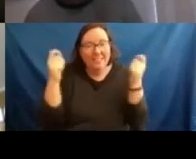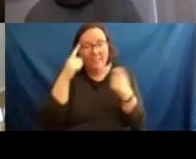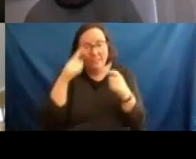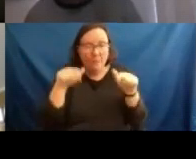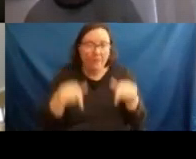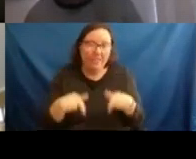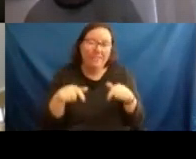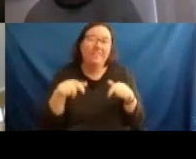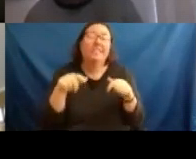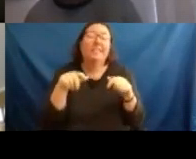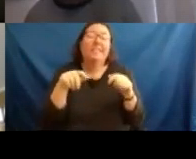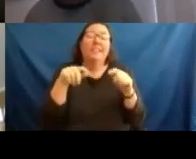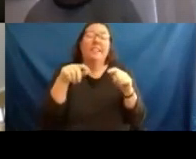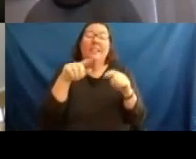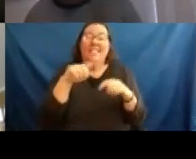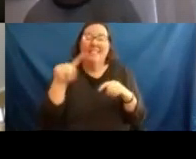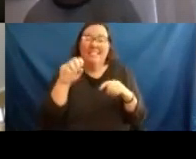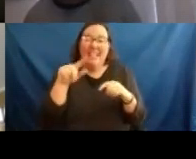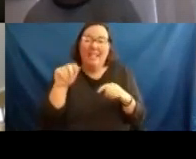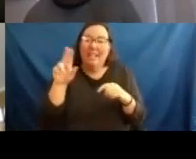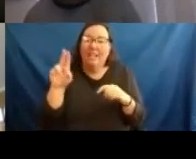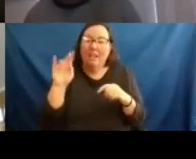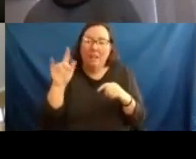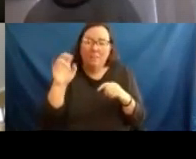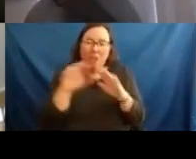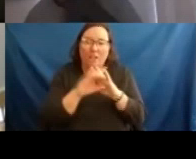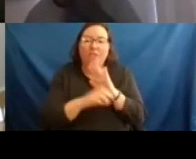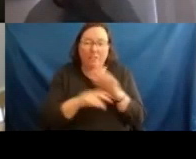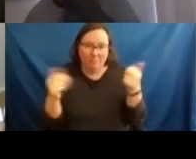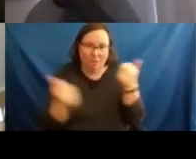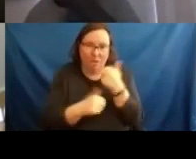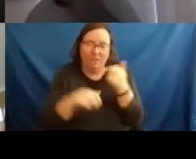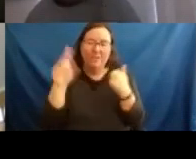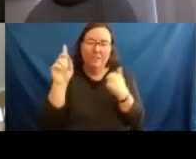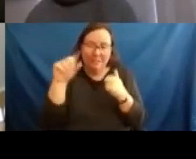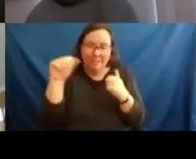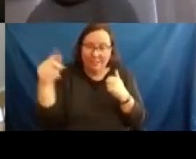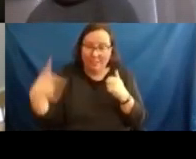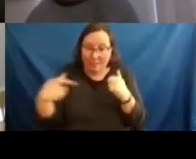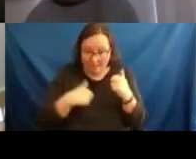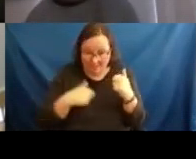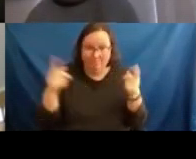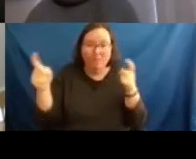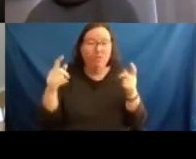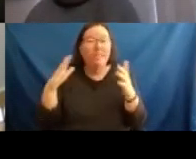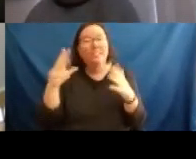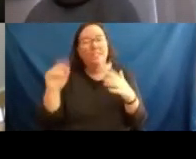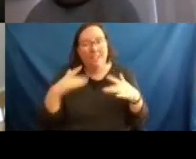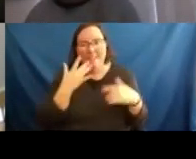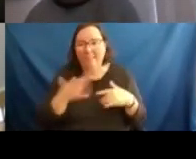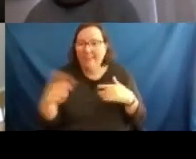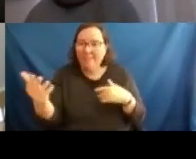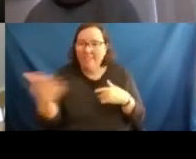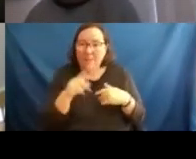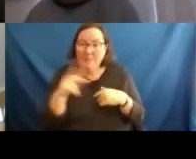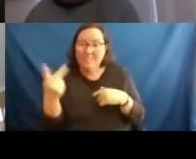Pi. I am Andrew Wilcox. I'm the director of the Academic Success Center, and I get to be fortunate enough to welcome our second class of inductees, as well as